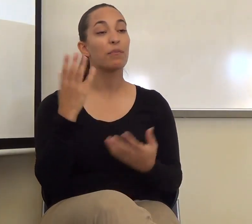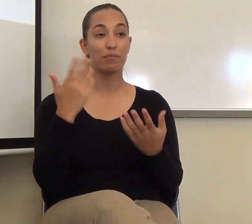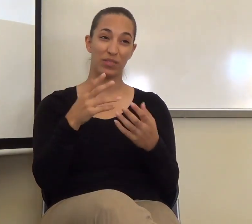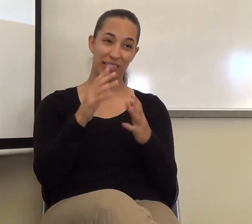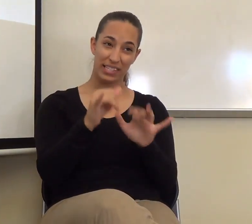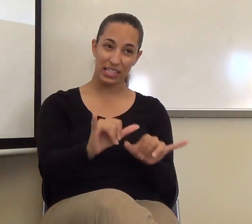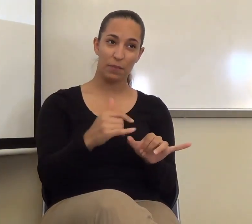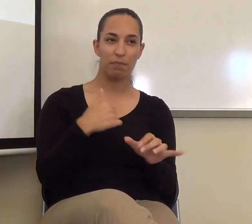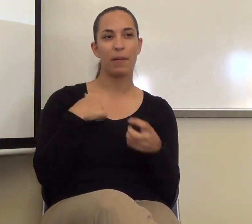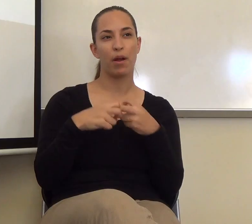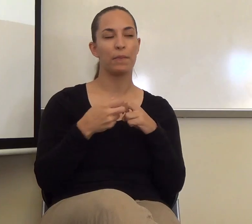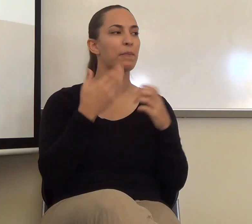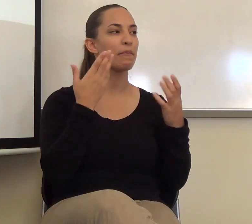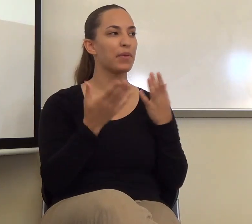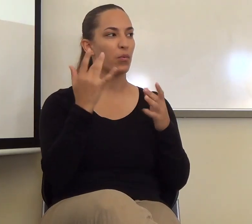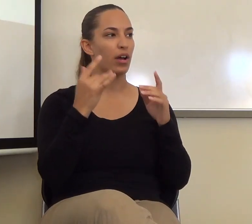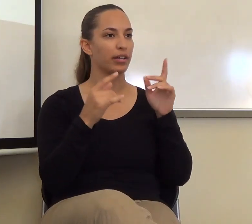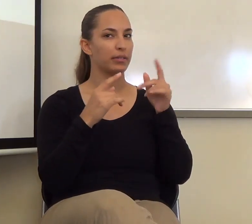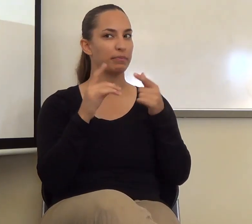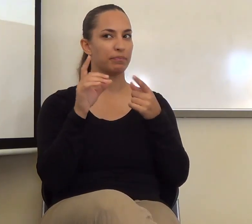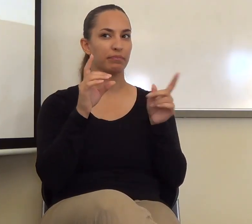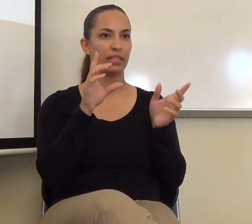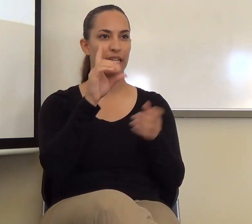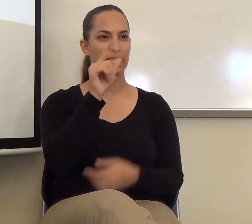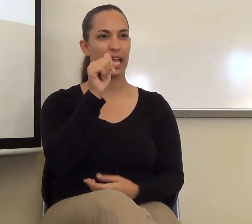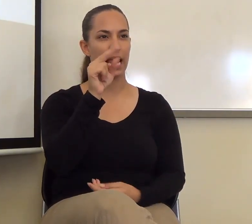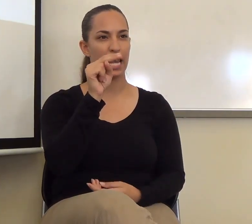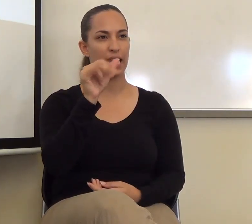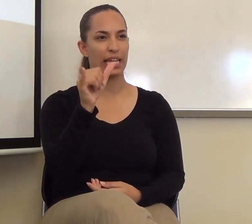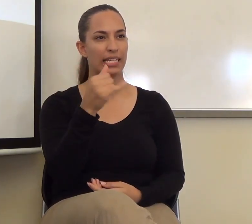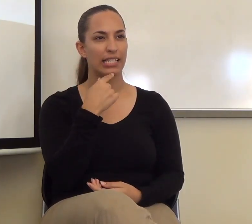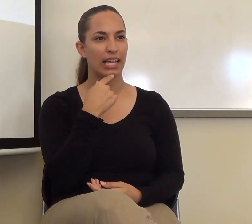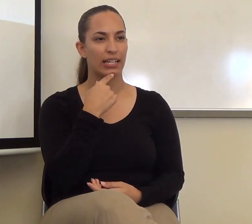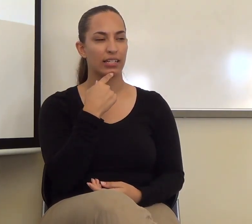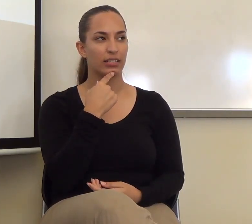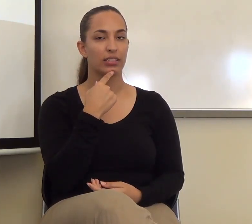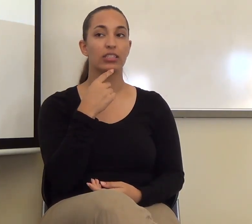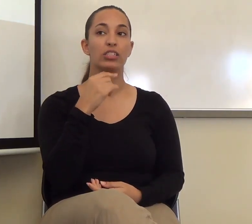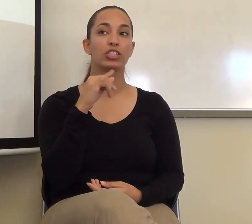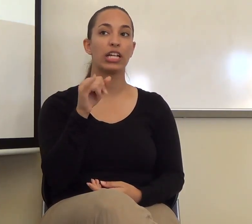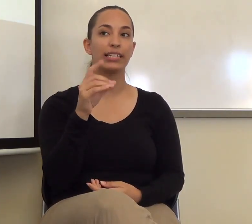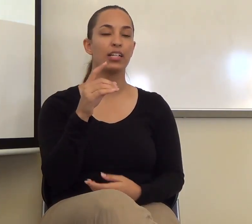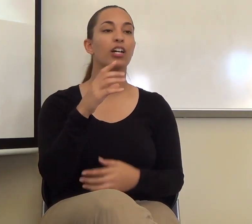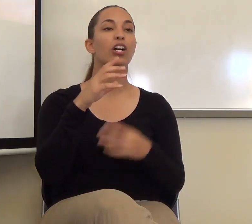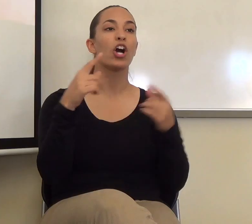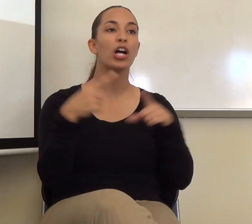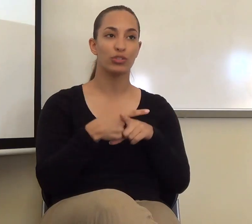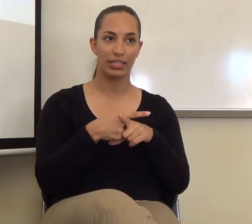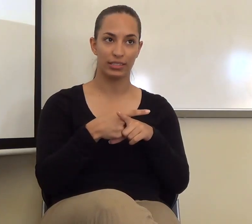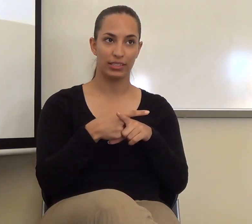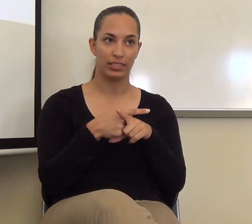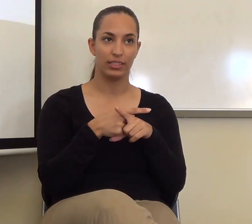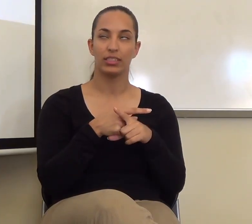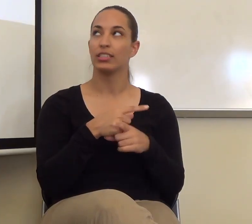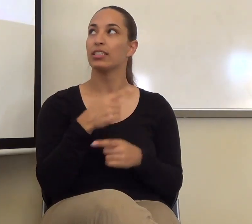this may be why Danny said contrast, JD, is that this